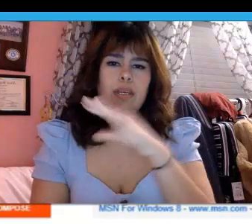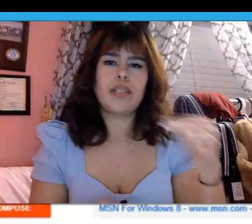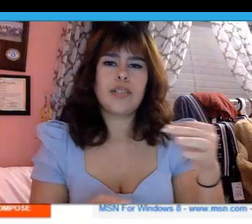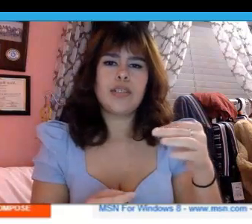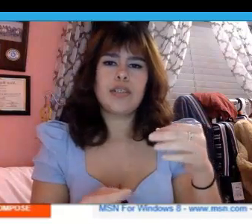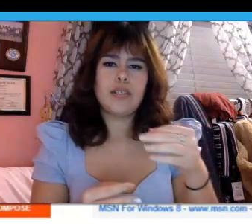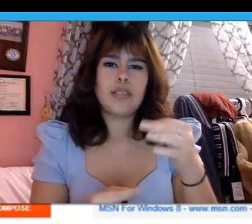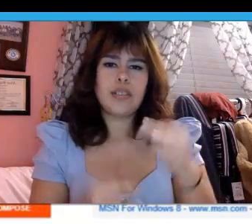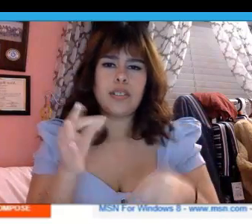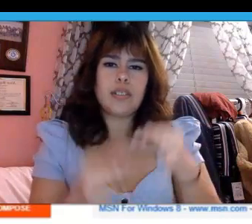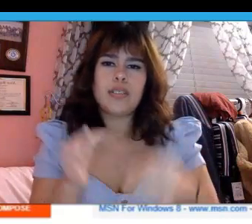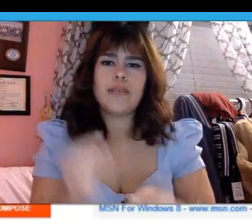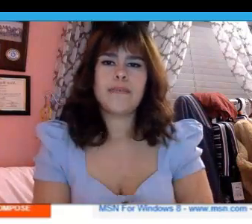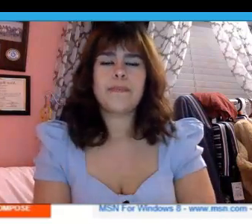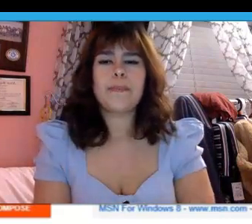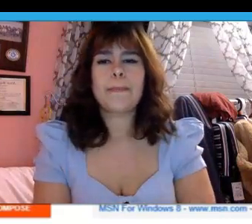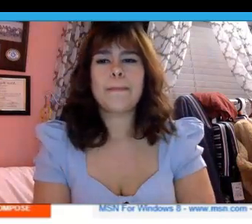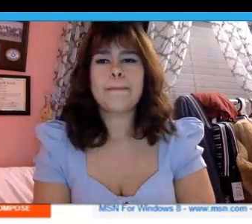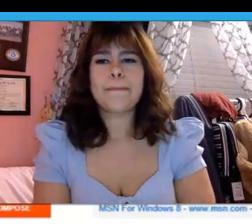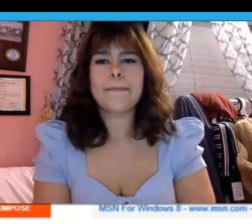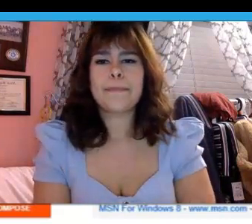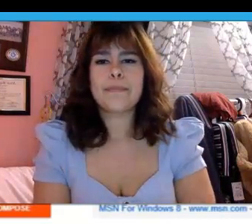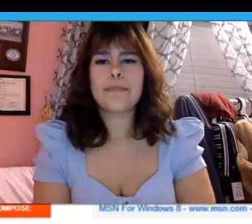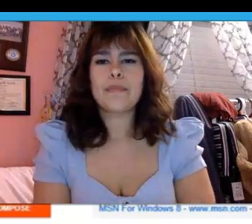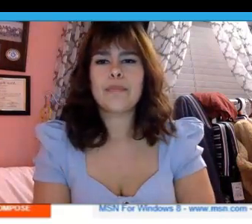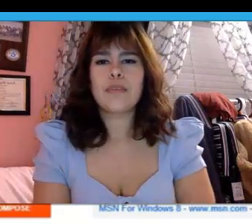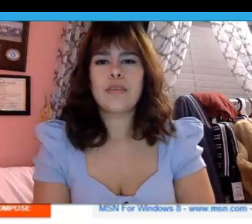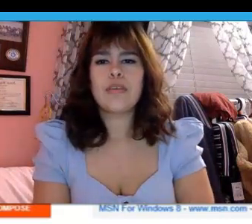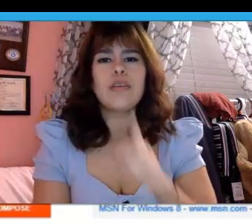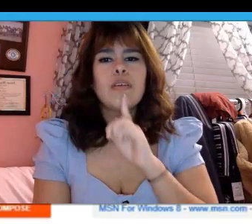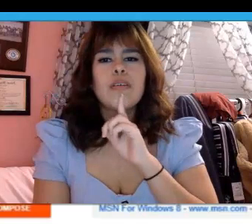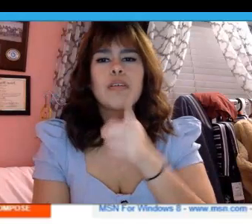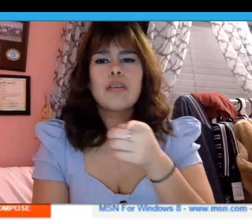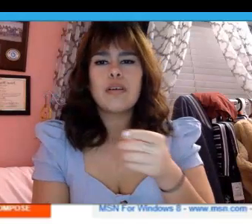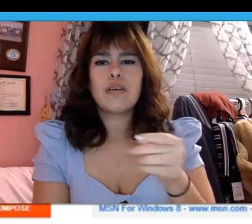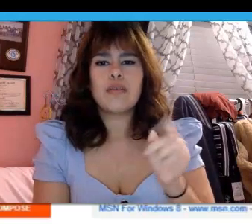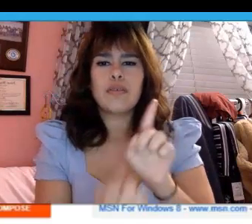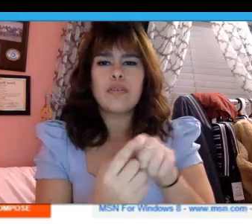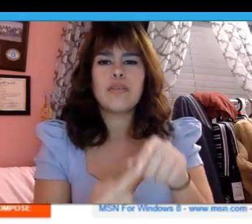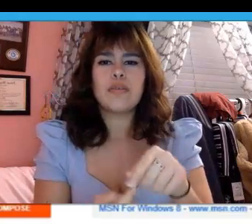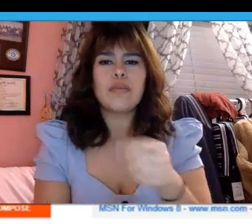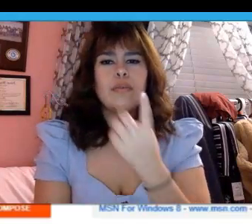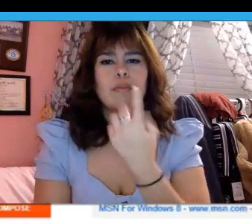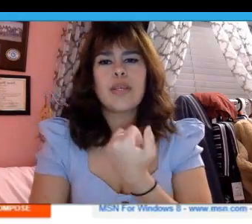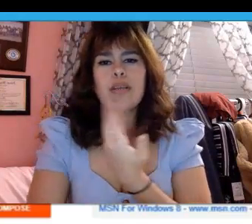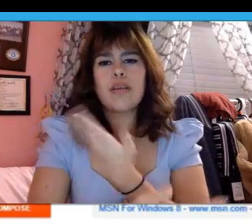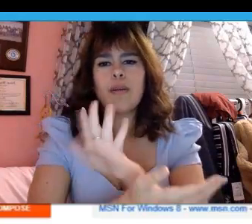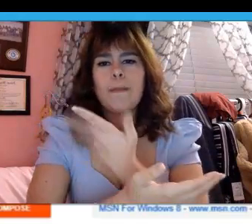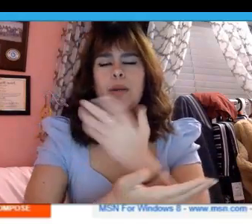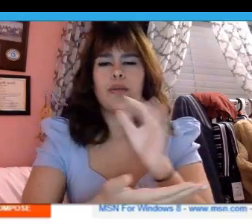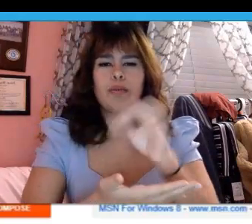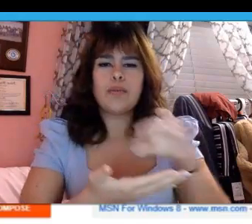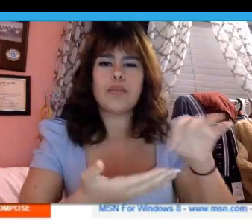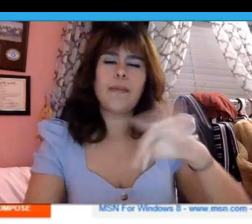came out. And so right here where it says to, this is where you would add somebody's email address. So I'll just add mine in